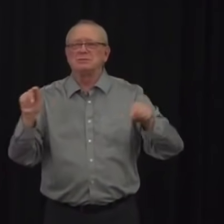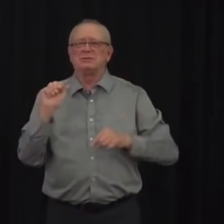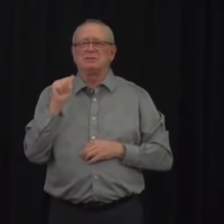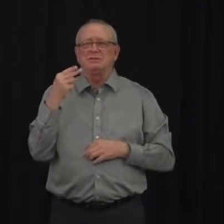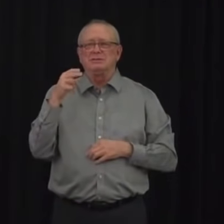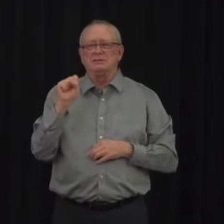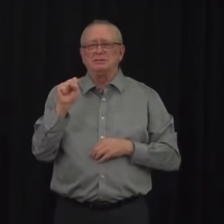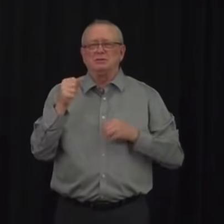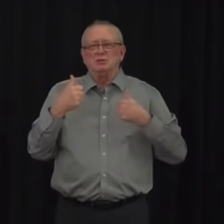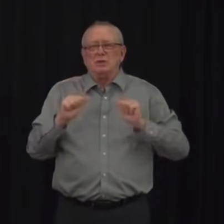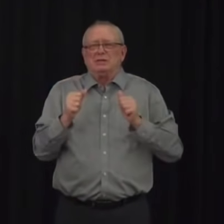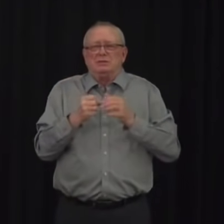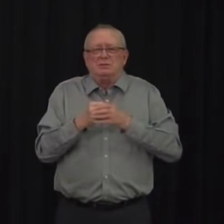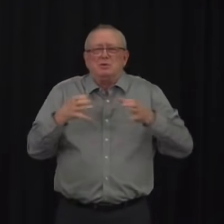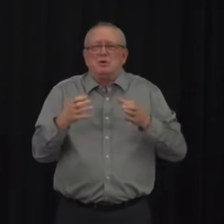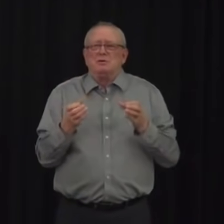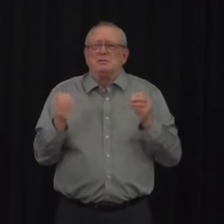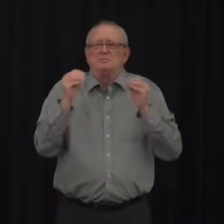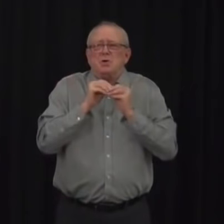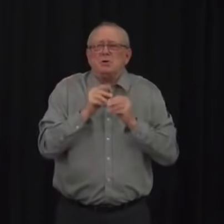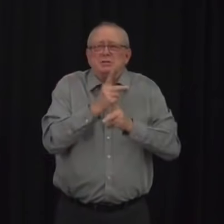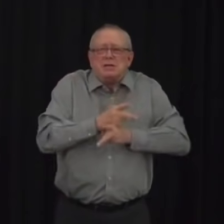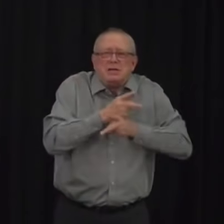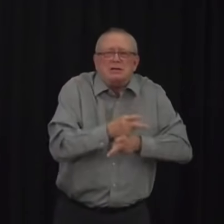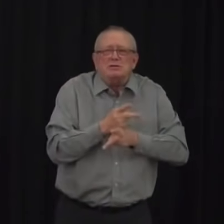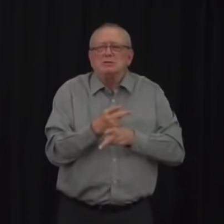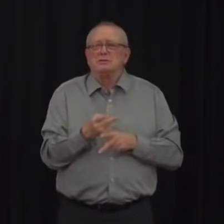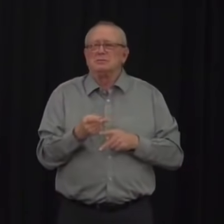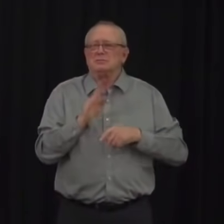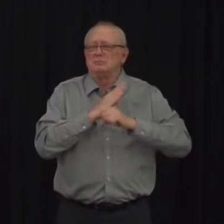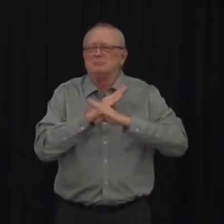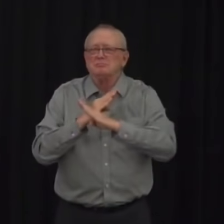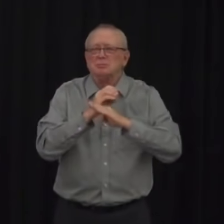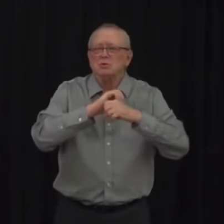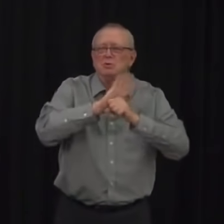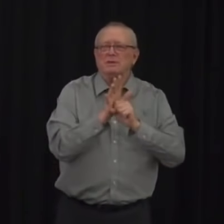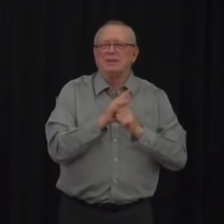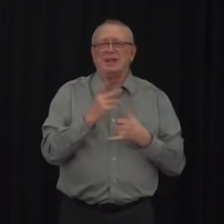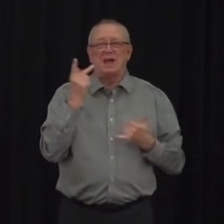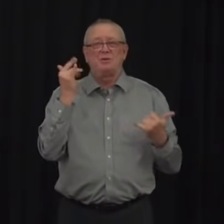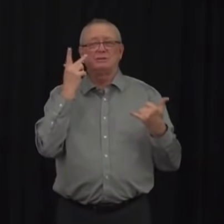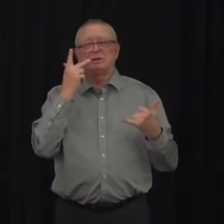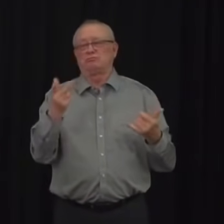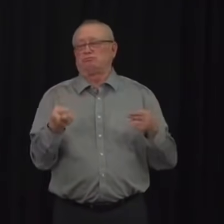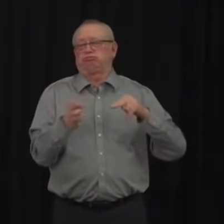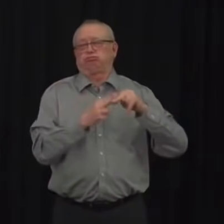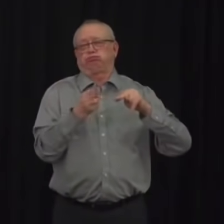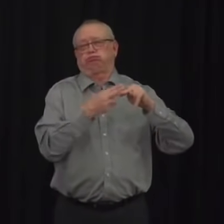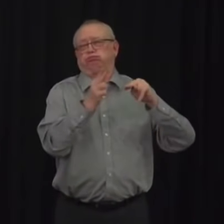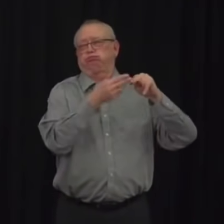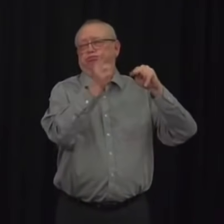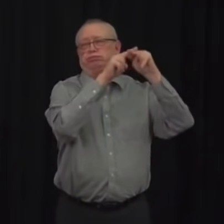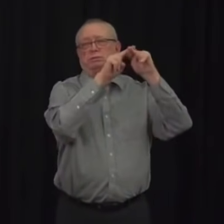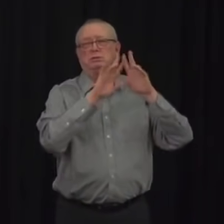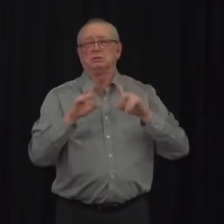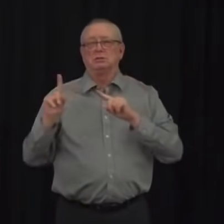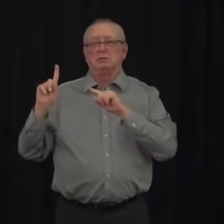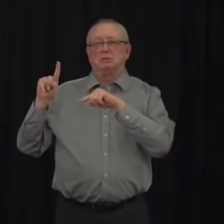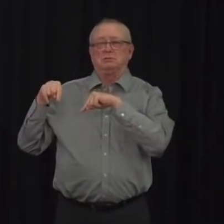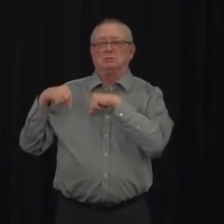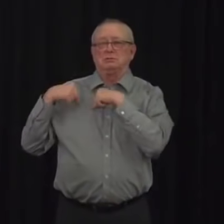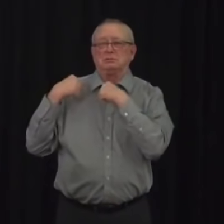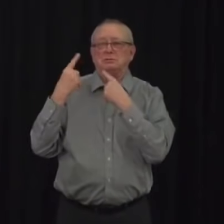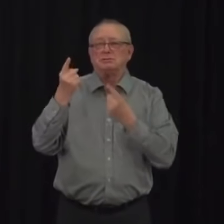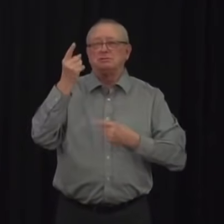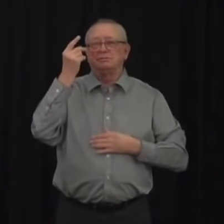for COVID-19 patients if needed. Throughout the pandemic response, I've indicated 70 general ICU beds